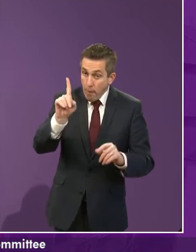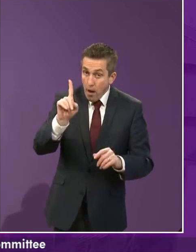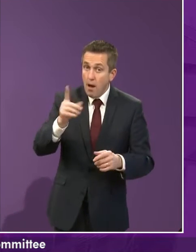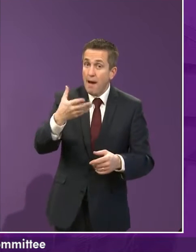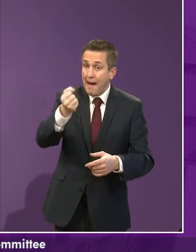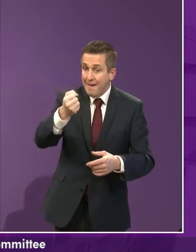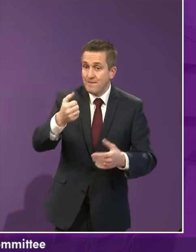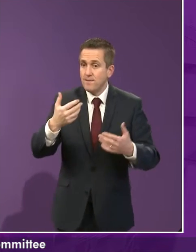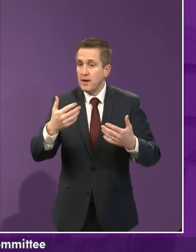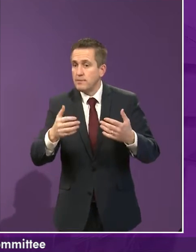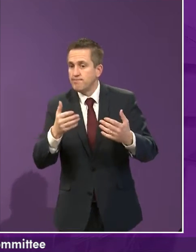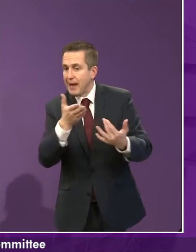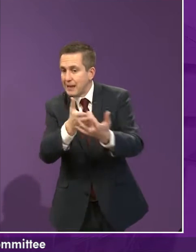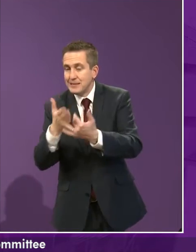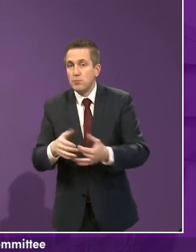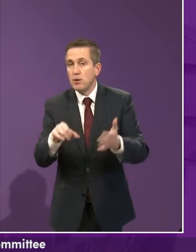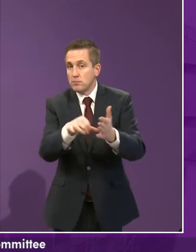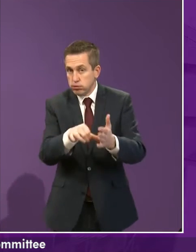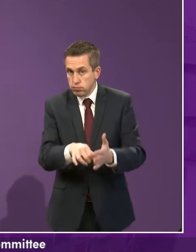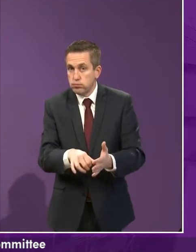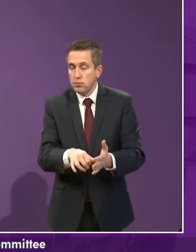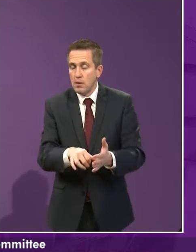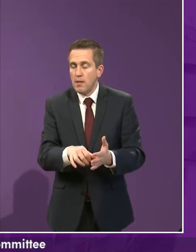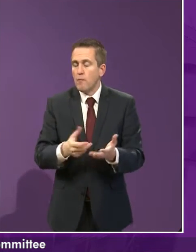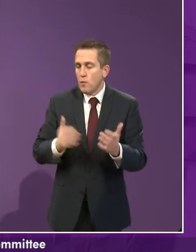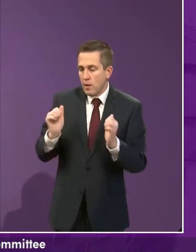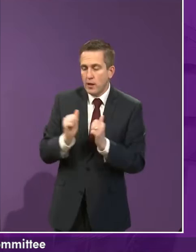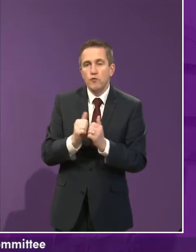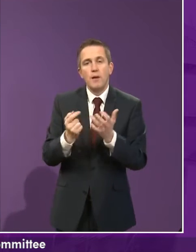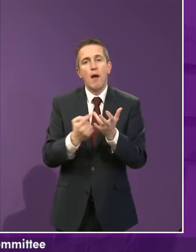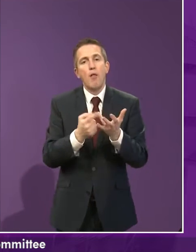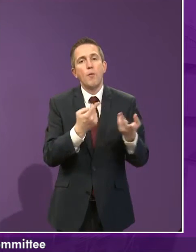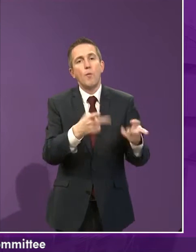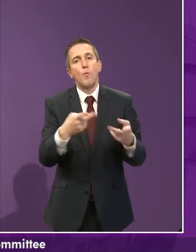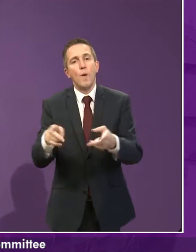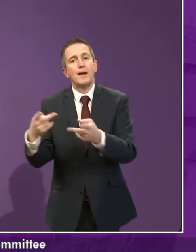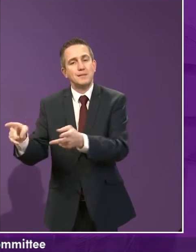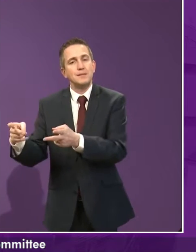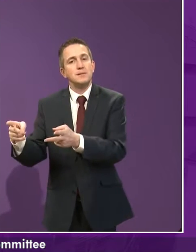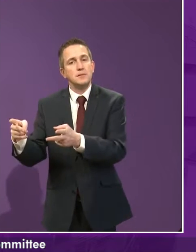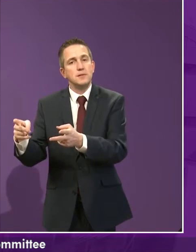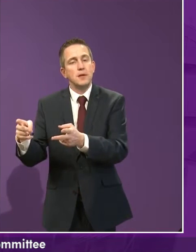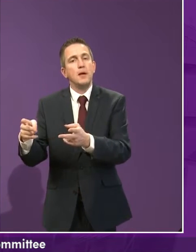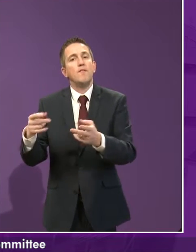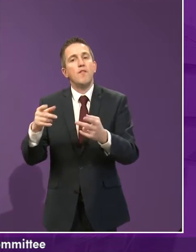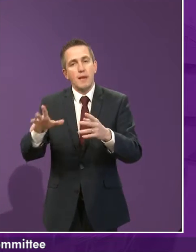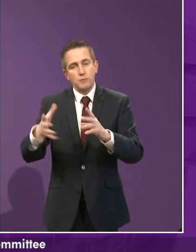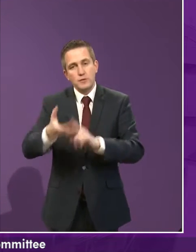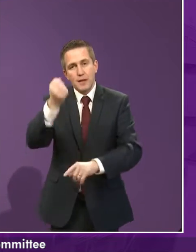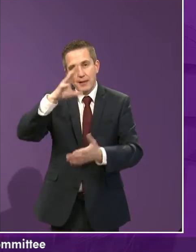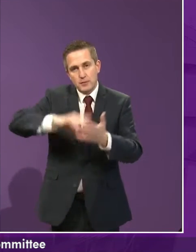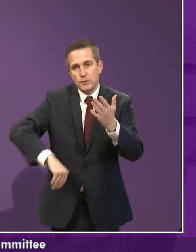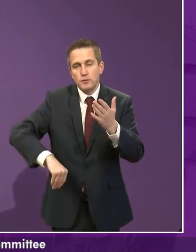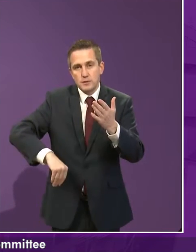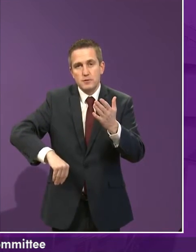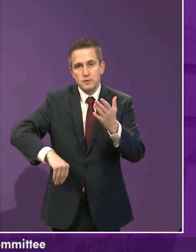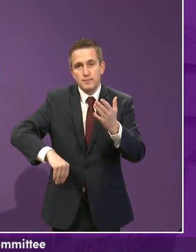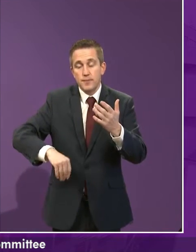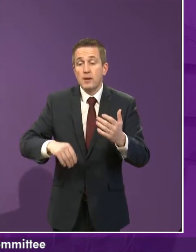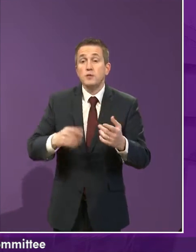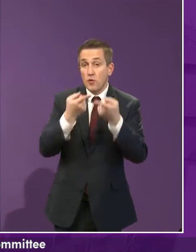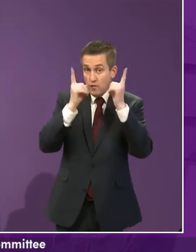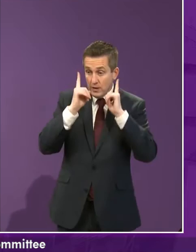restrictions, then there would be an alternative experience. So the university would expect that that alternative